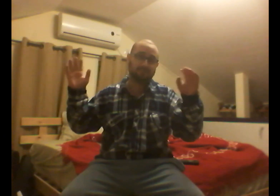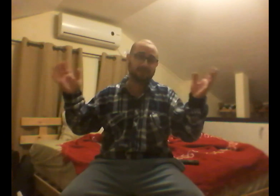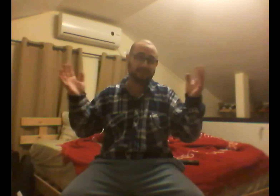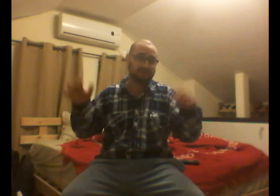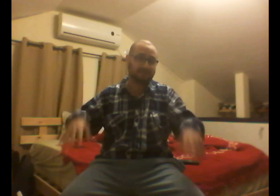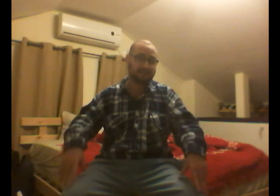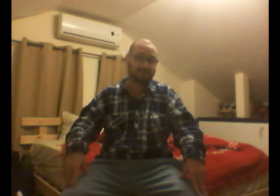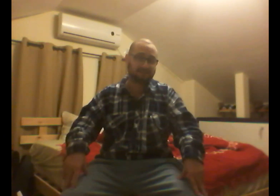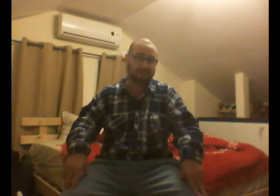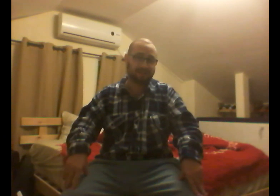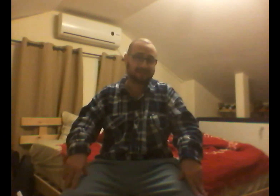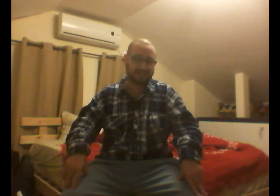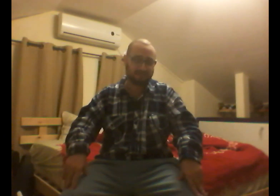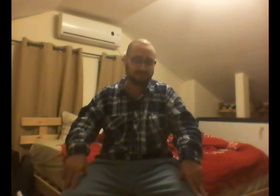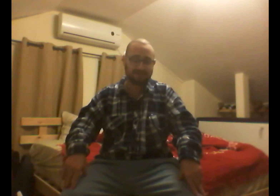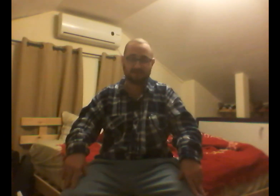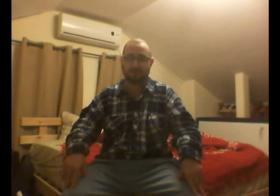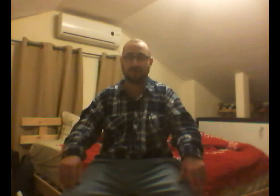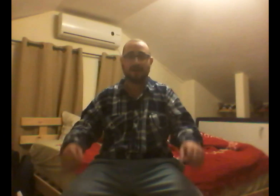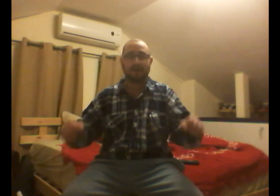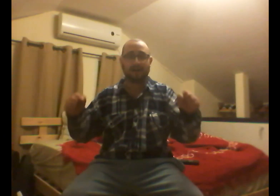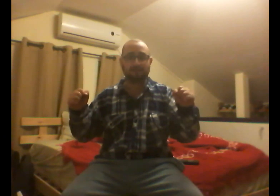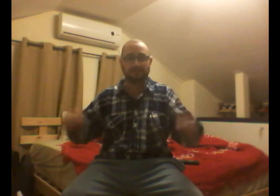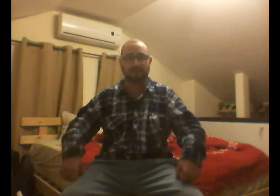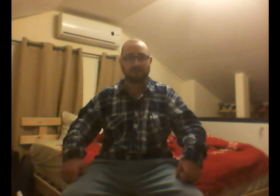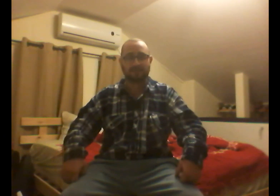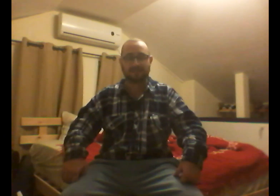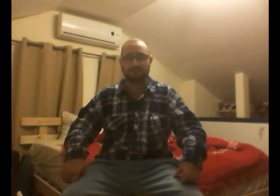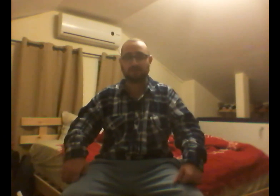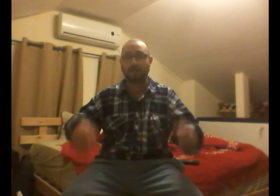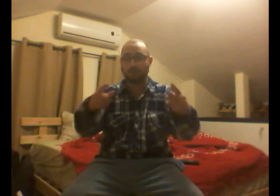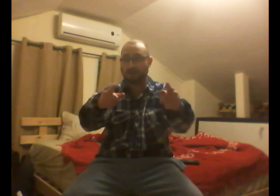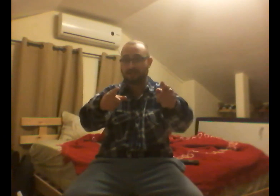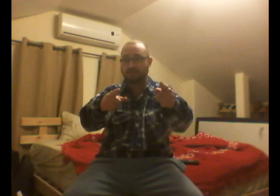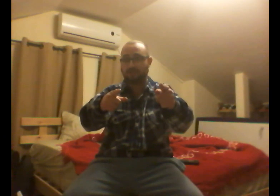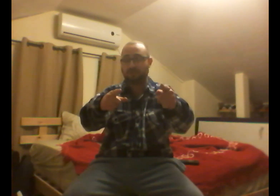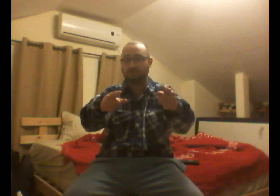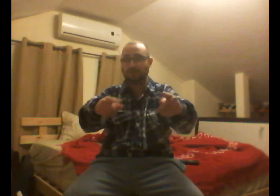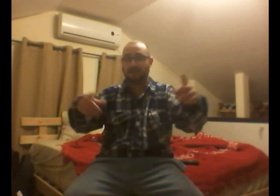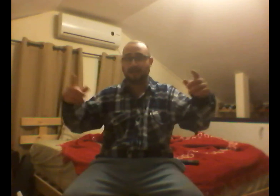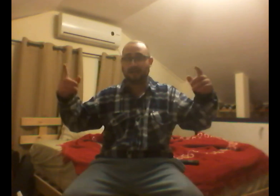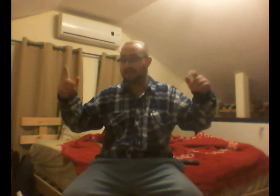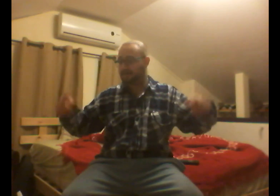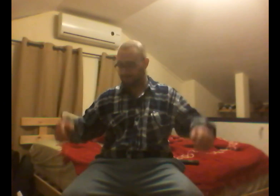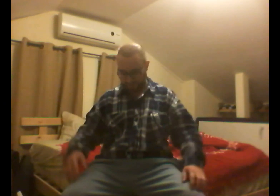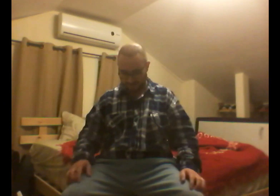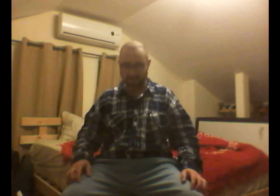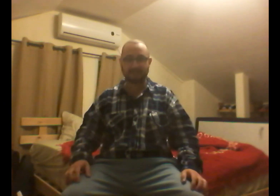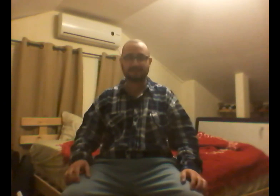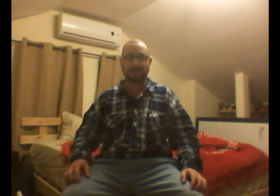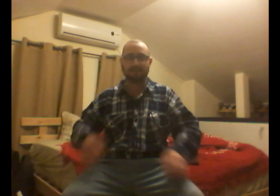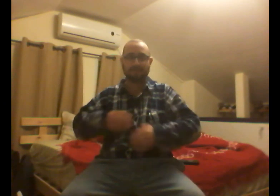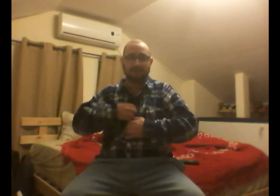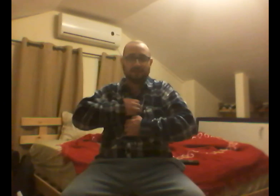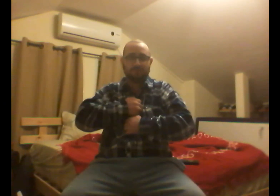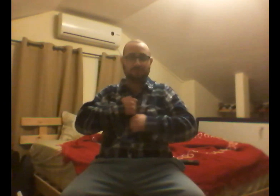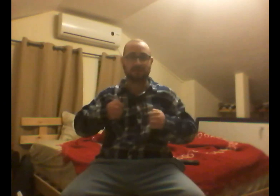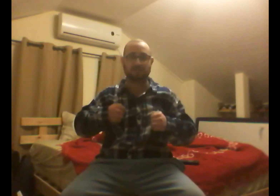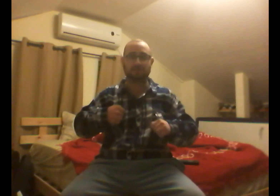really, that's all I can say about this. So I really enjoyed this episode. I hope you guys enjoyed it too. And until next time, I'm not going to rip my shirt,